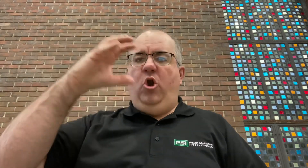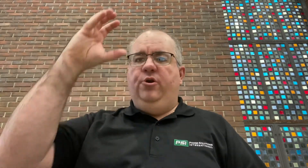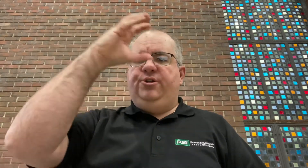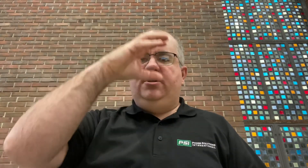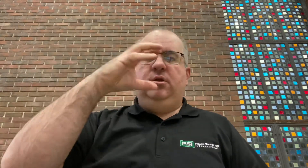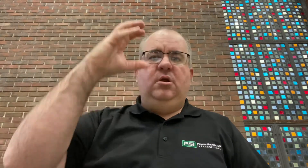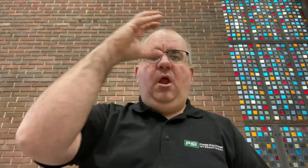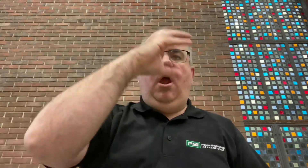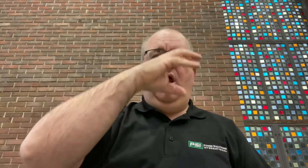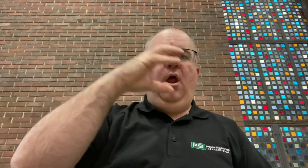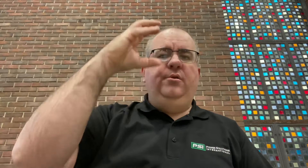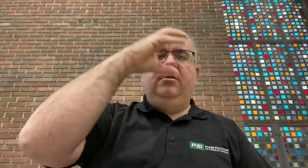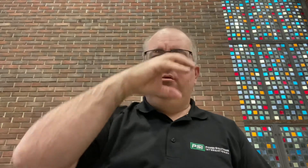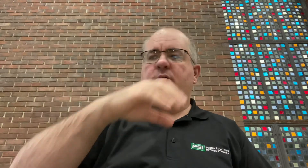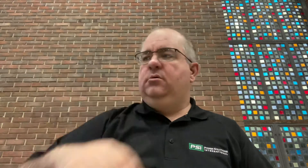Search. Hunt.